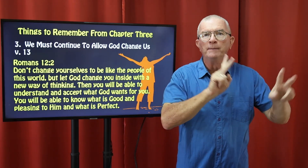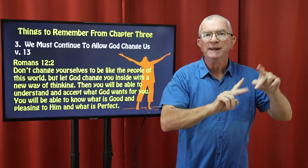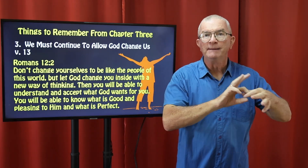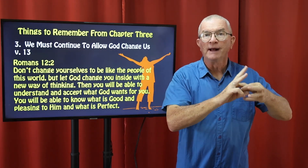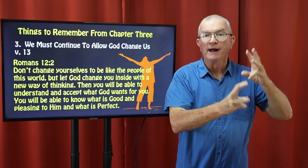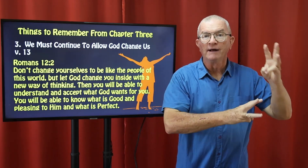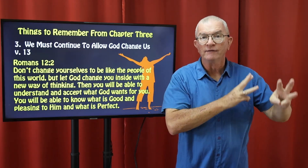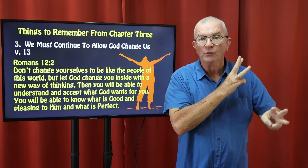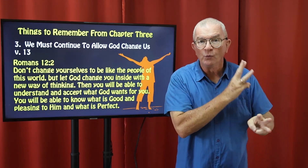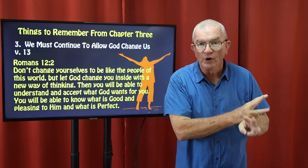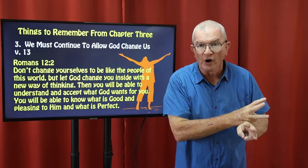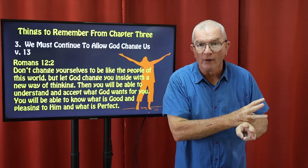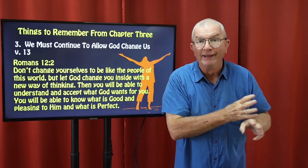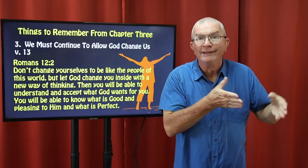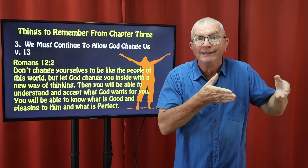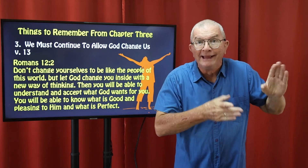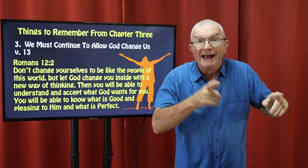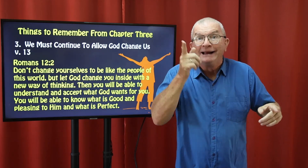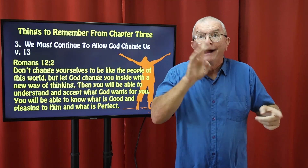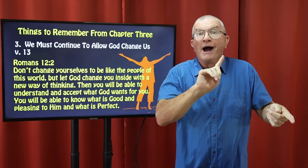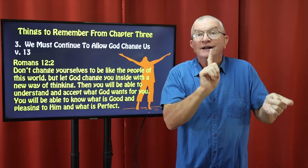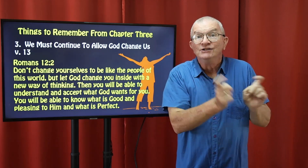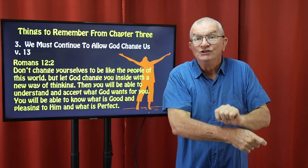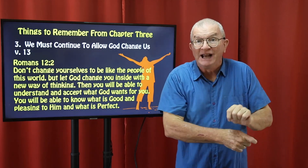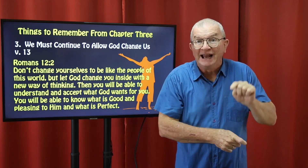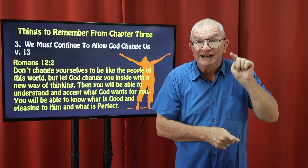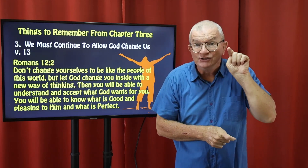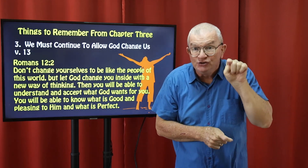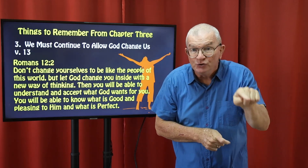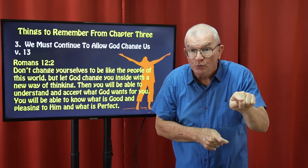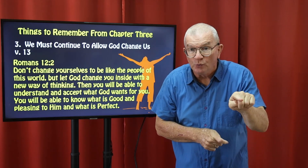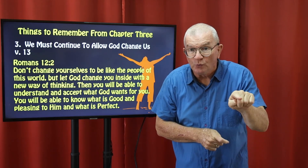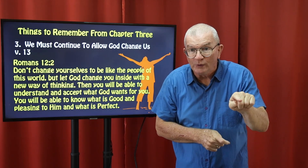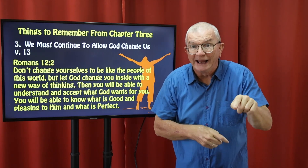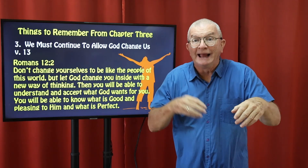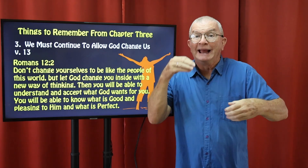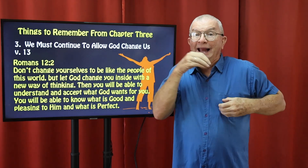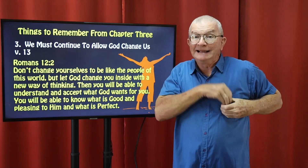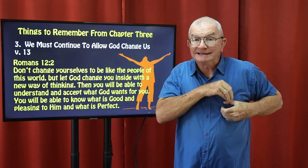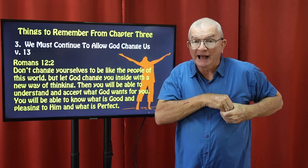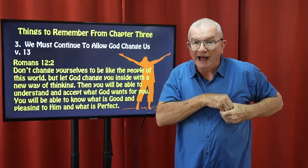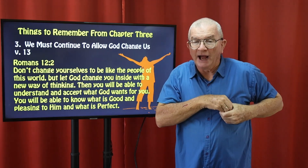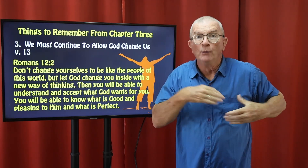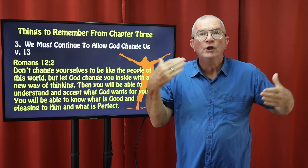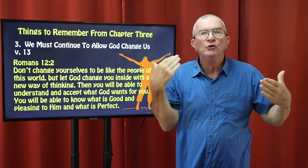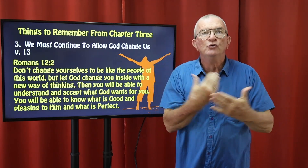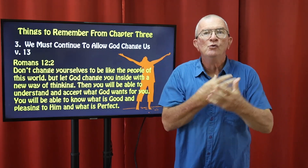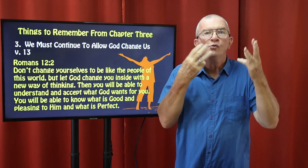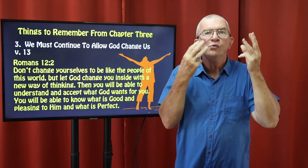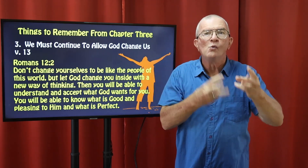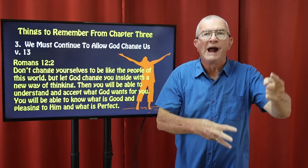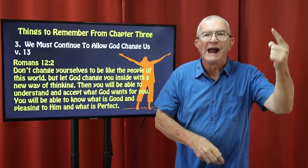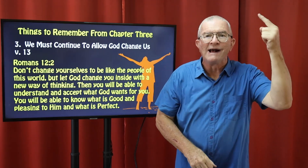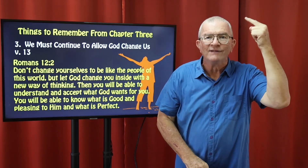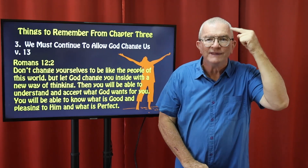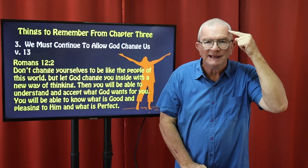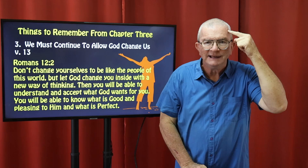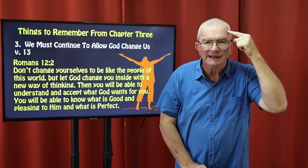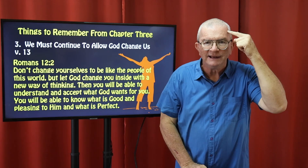of this world, but let God change you inside with a new way of